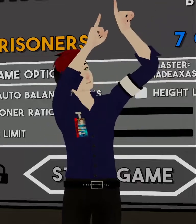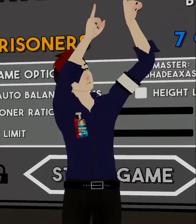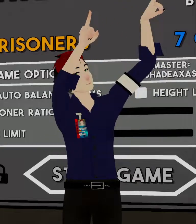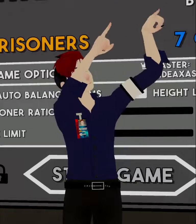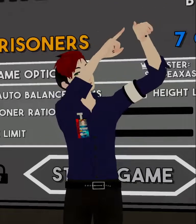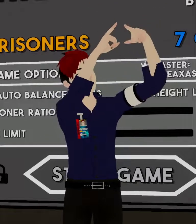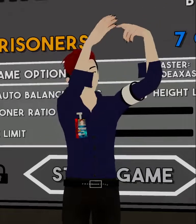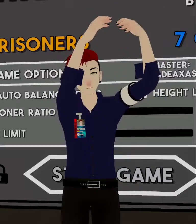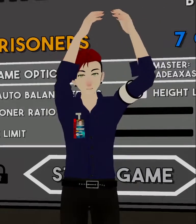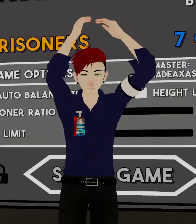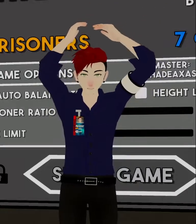to it and say, oh, the vent.